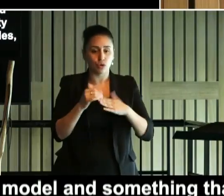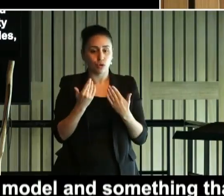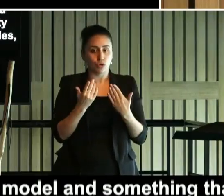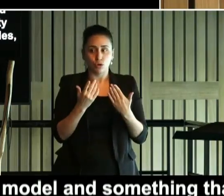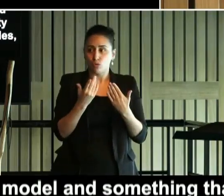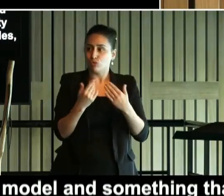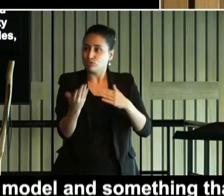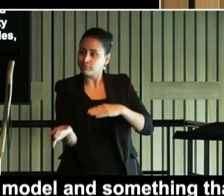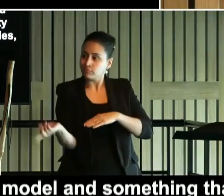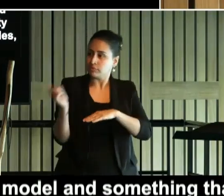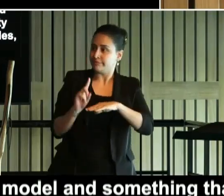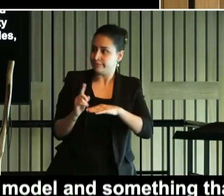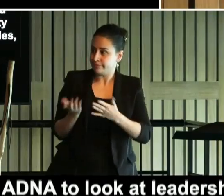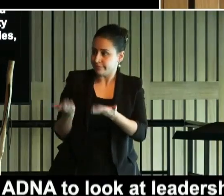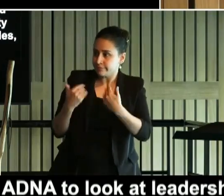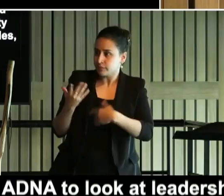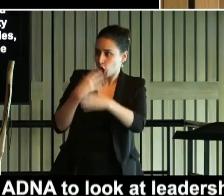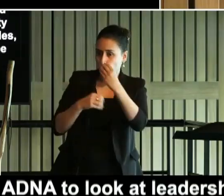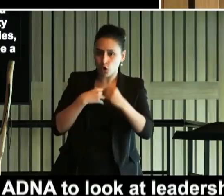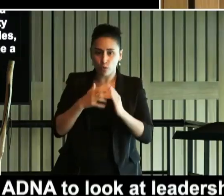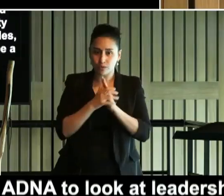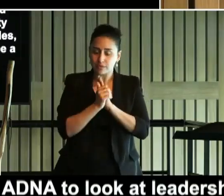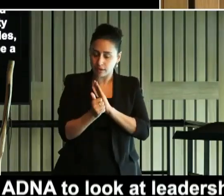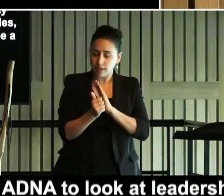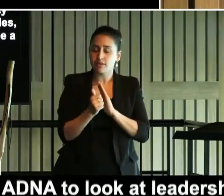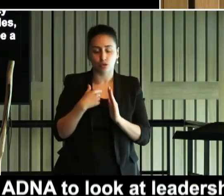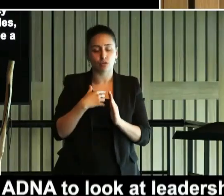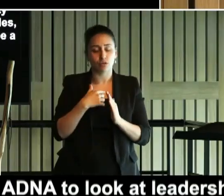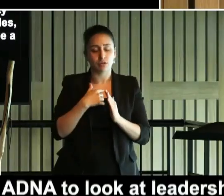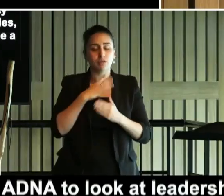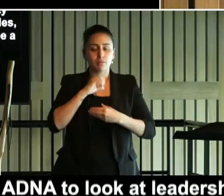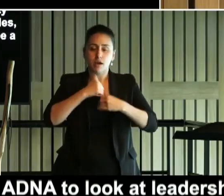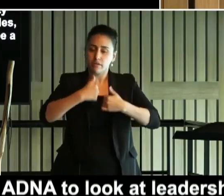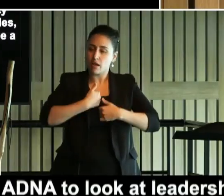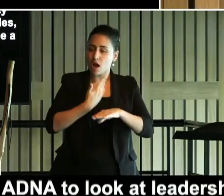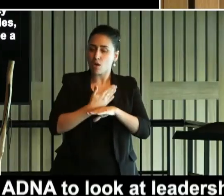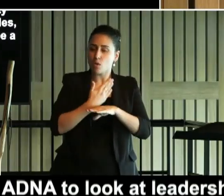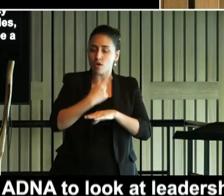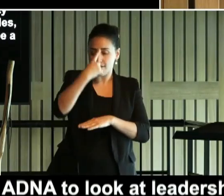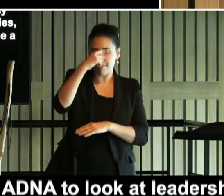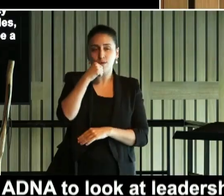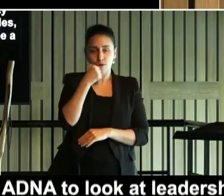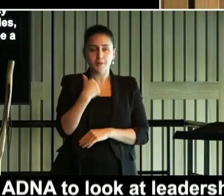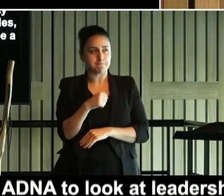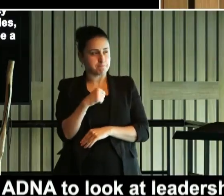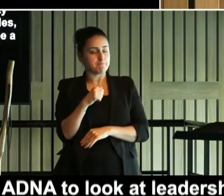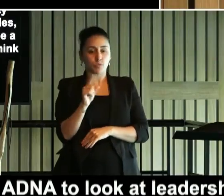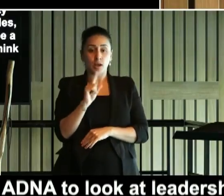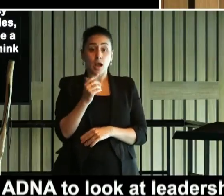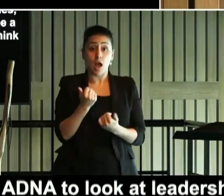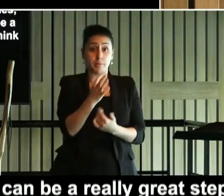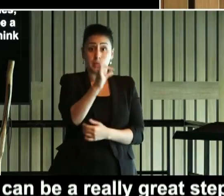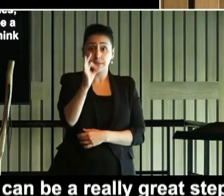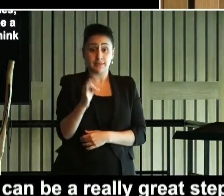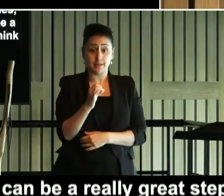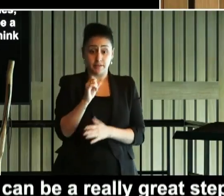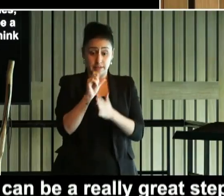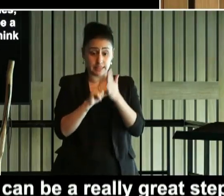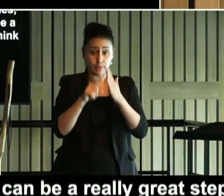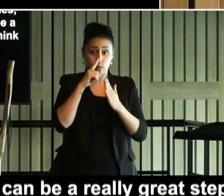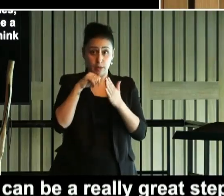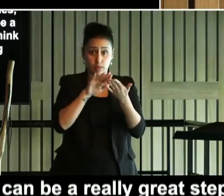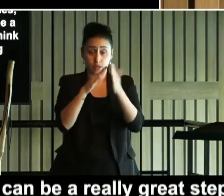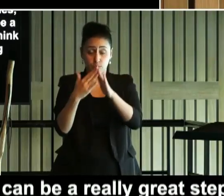step up to give you more skills. So I think that will be part of our advocacy work, thinking about what is the percentage and how can we